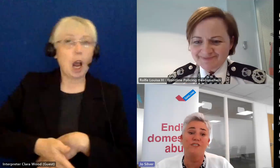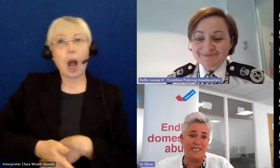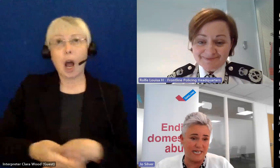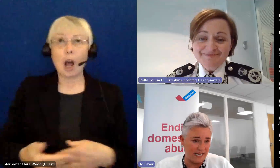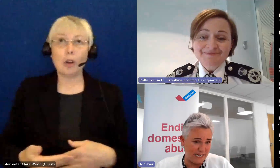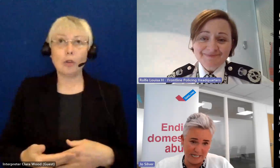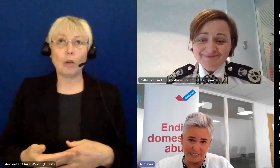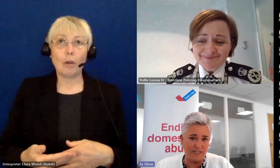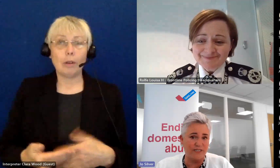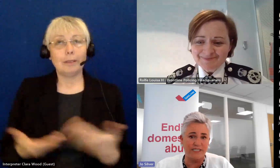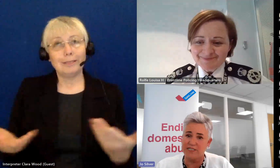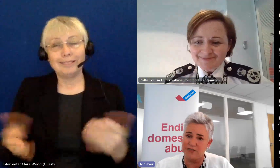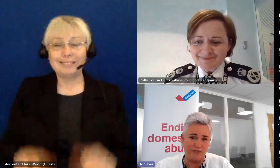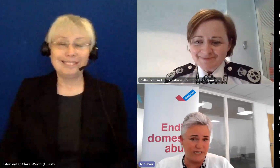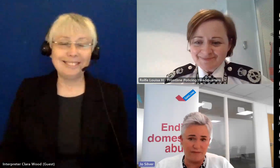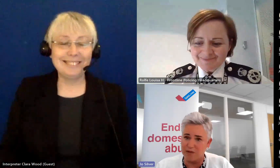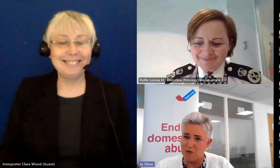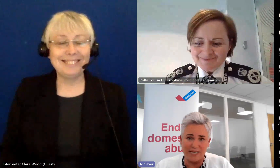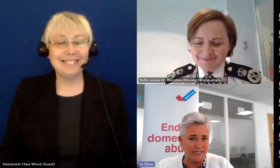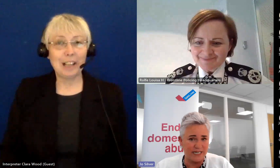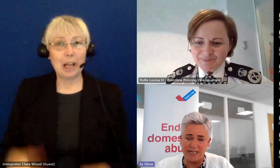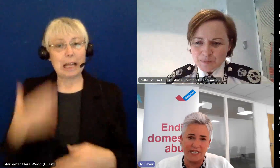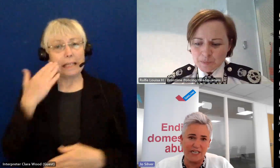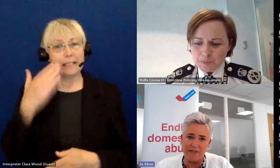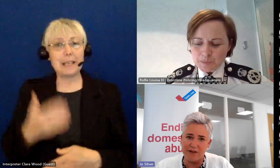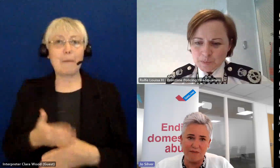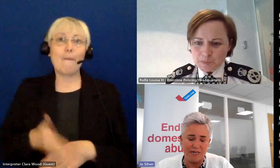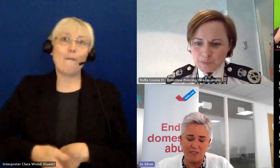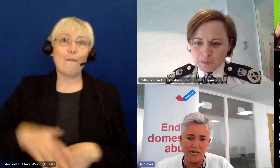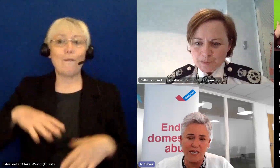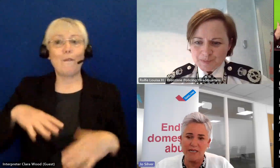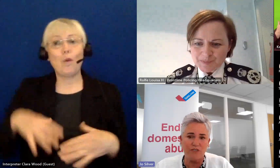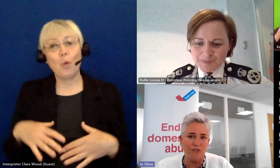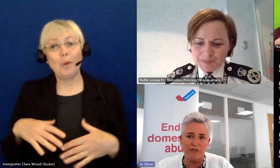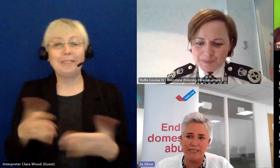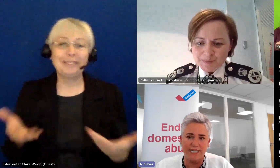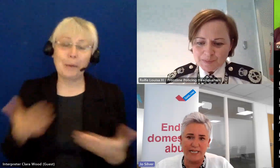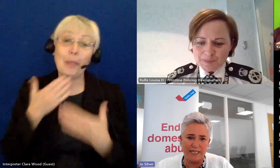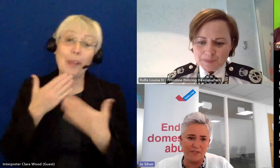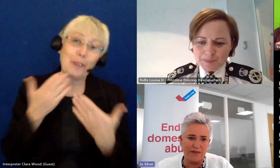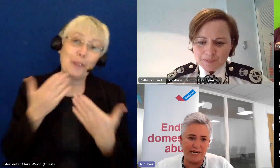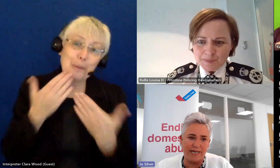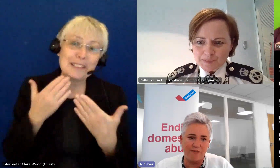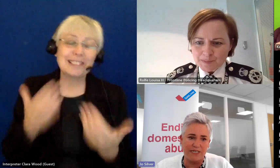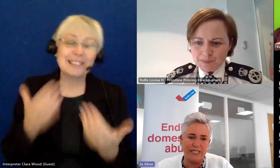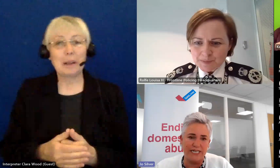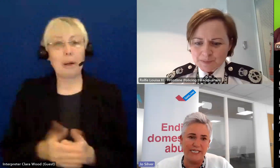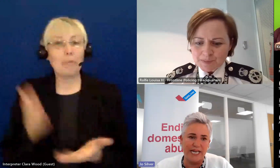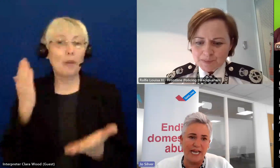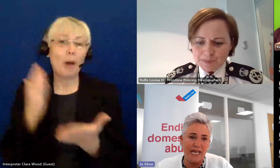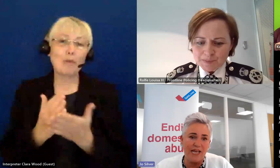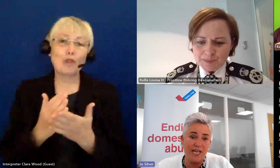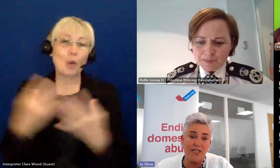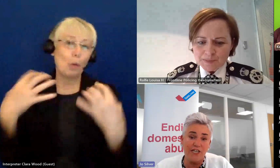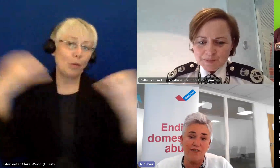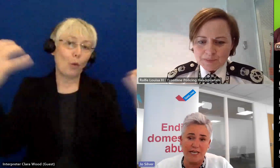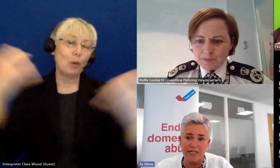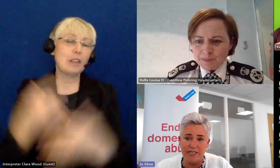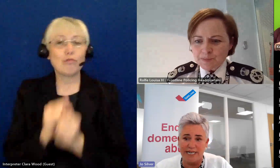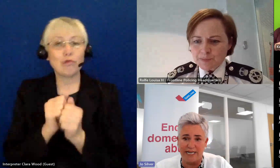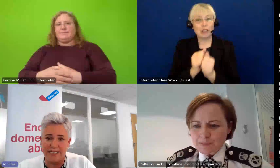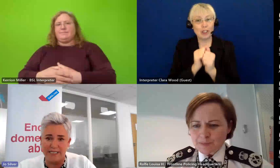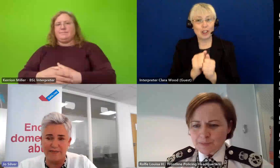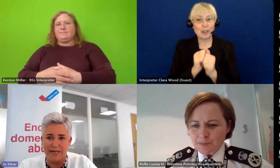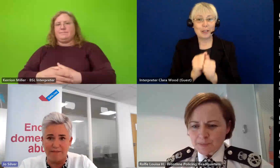have all day. That looks exhausting, but well done and thank you very much. I'm sure our delegates really appreciate it. Thank